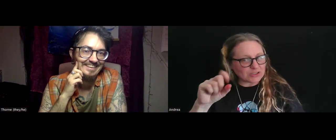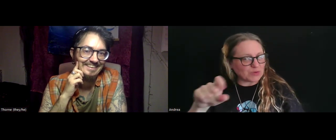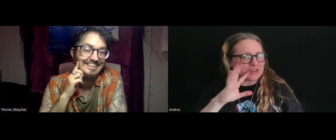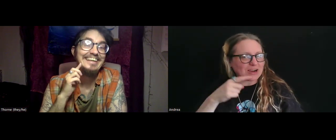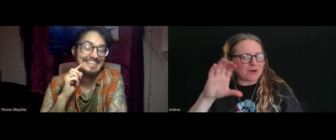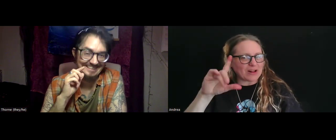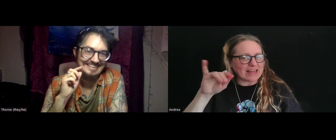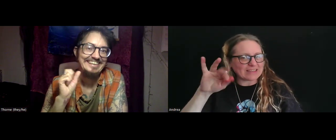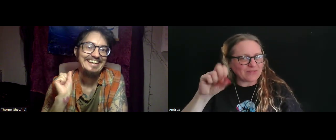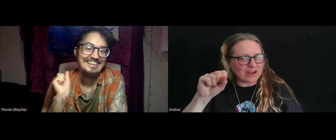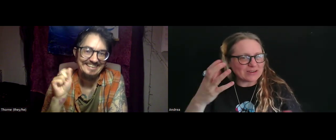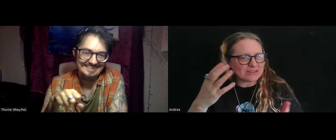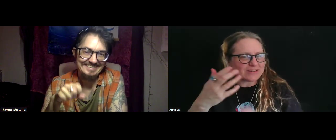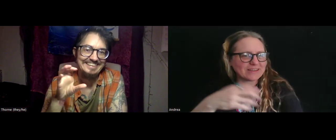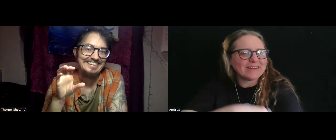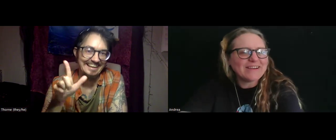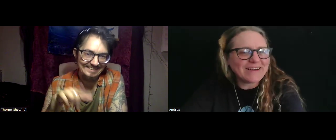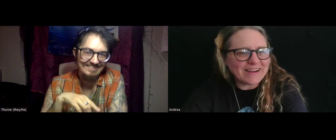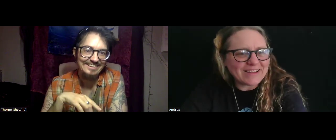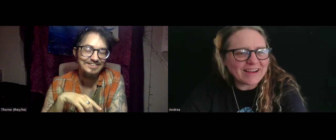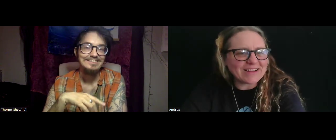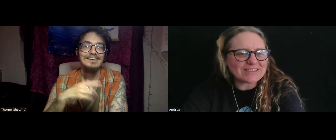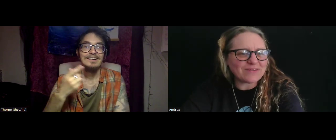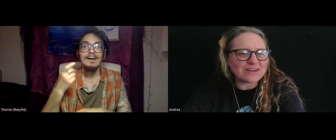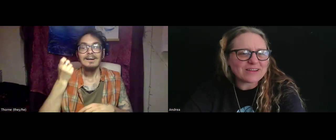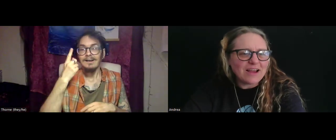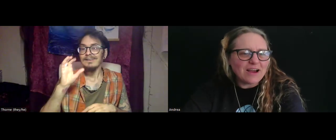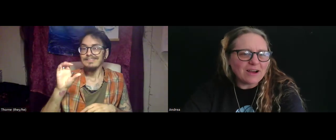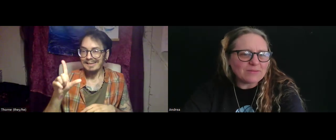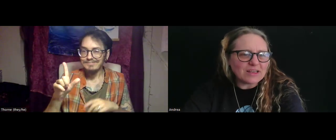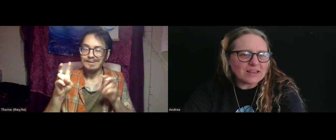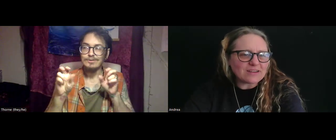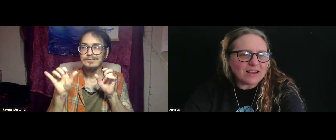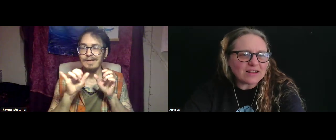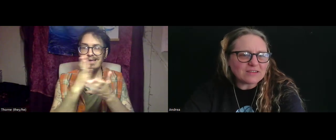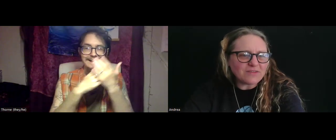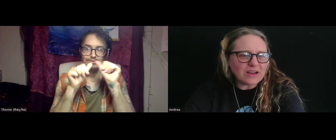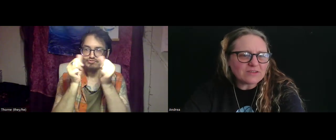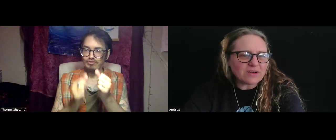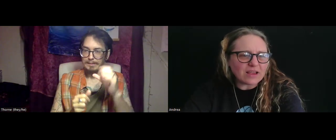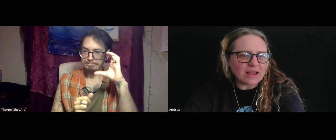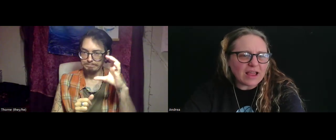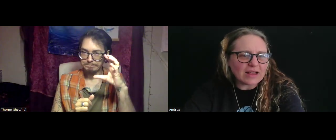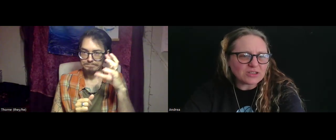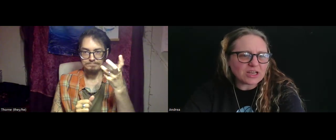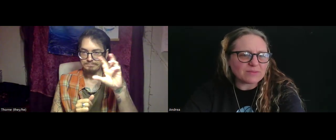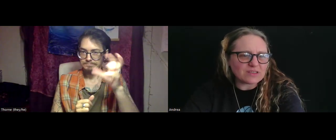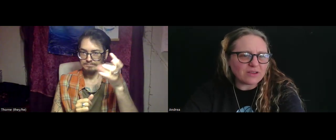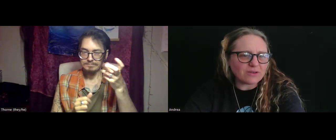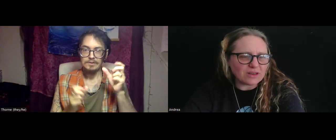Should we talk about classifiers? Yeah, classifiers. In classifiers are like hand shapes that you can